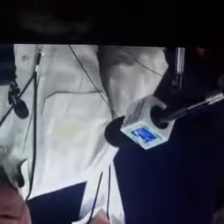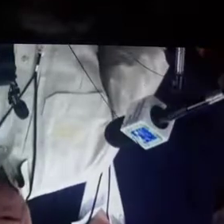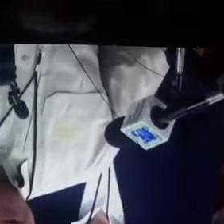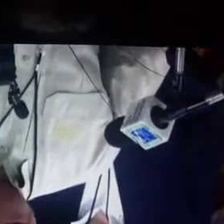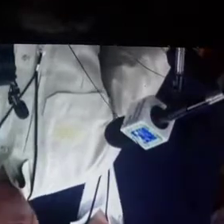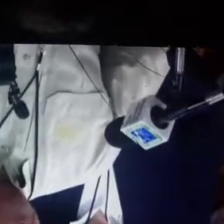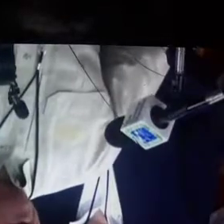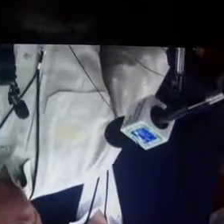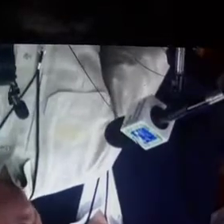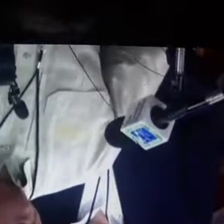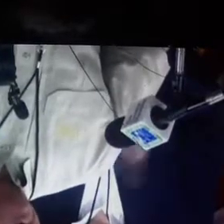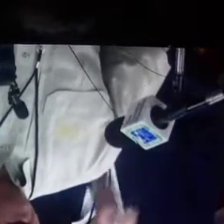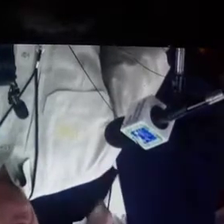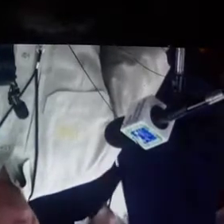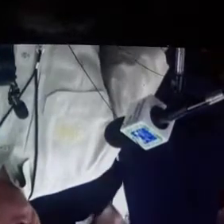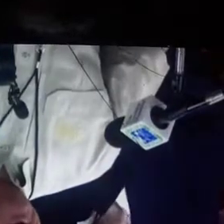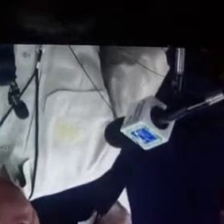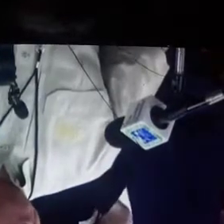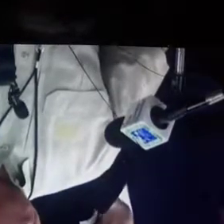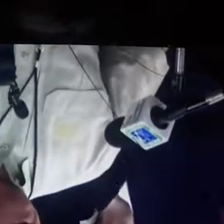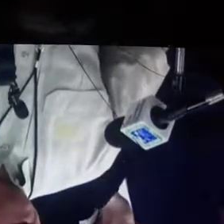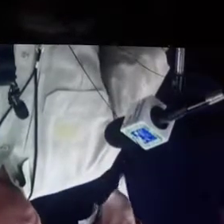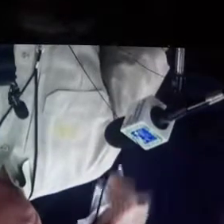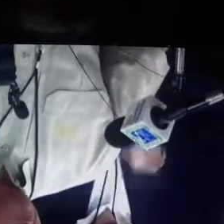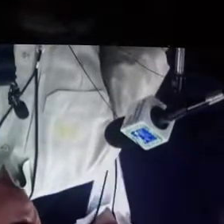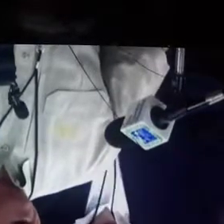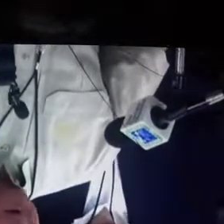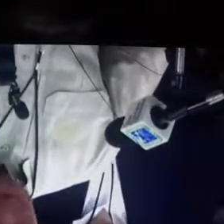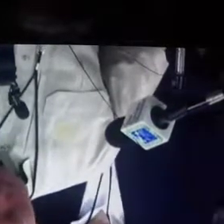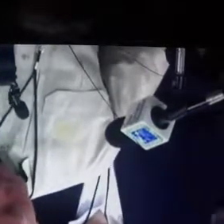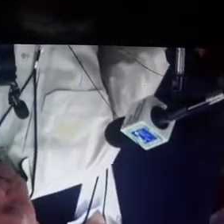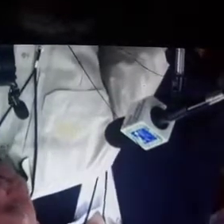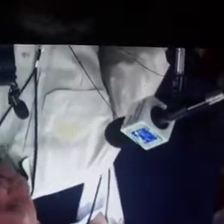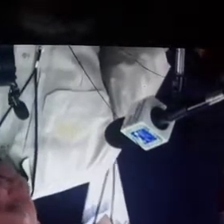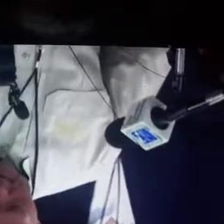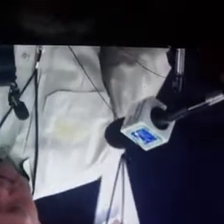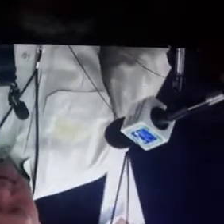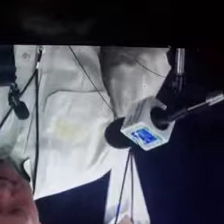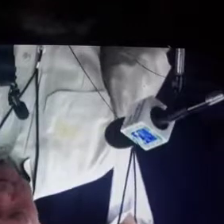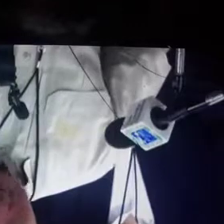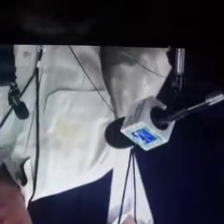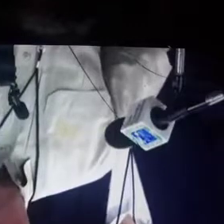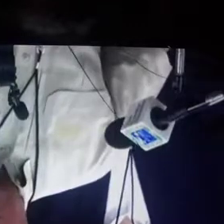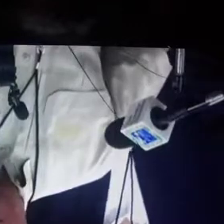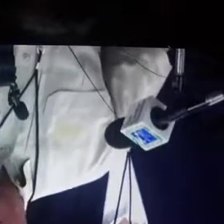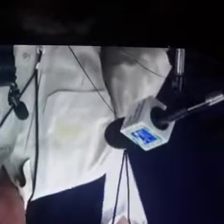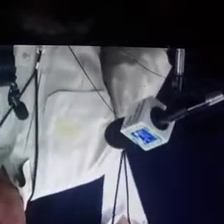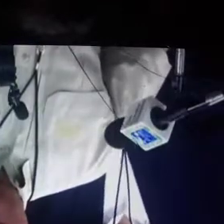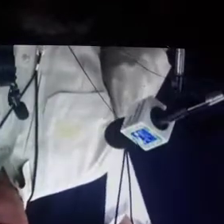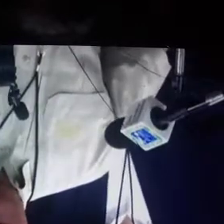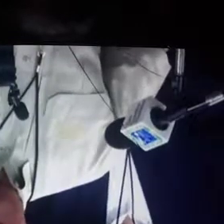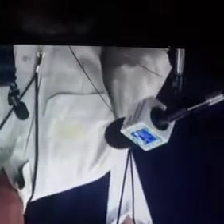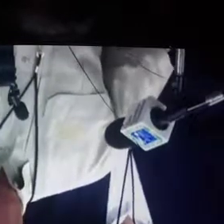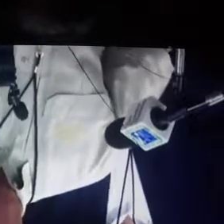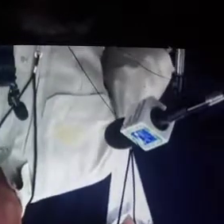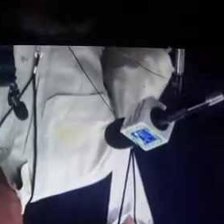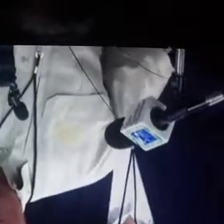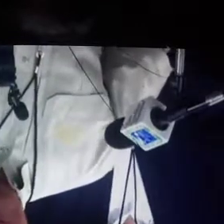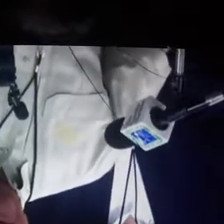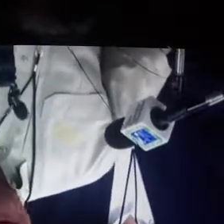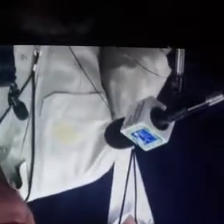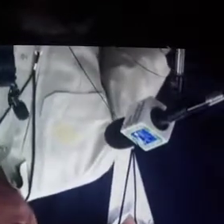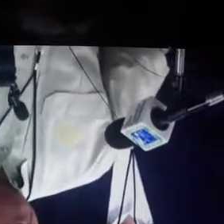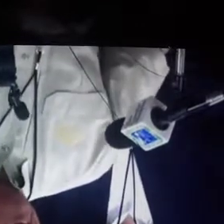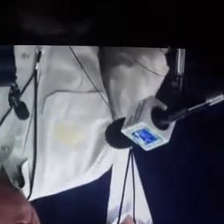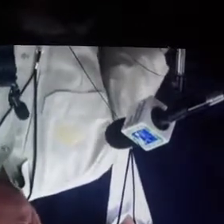on your law enforcement officer questioning you as to why you're out and about. Trouble. Stay indoors. As they, you know, so many